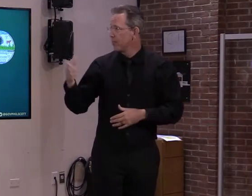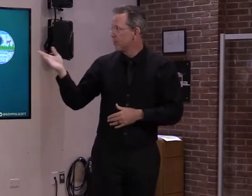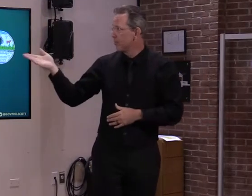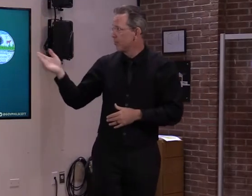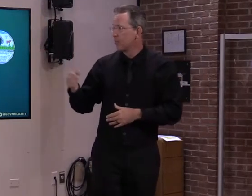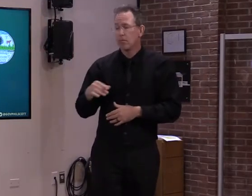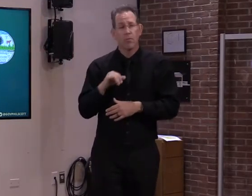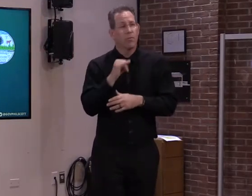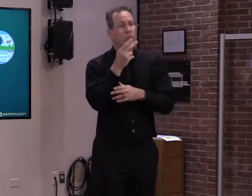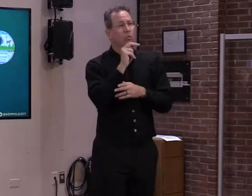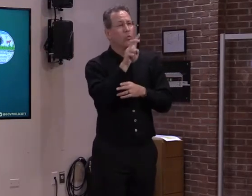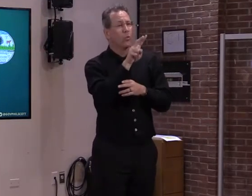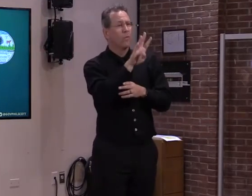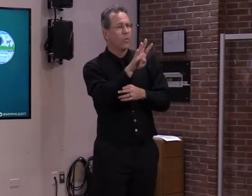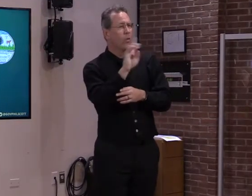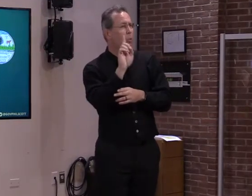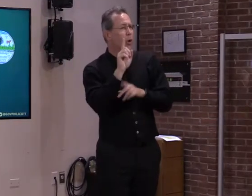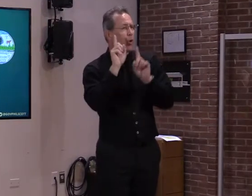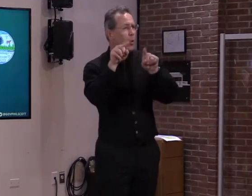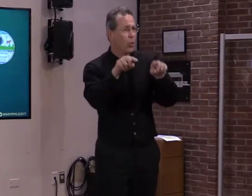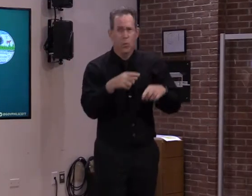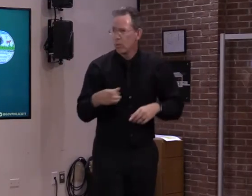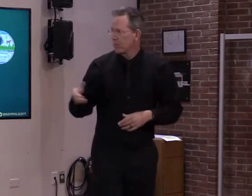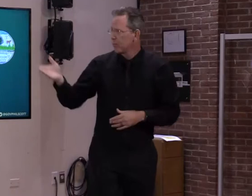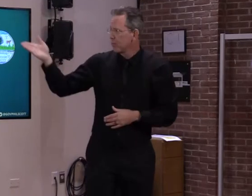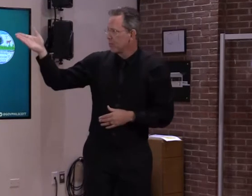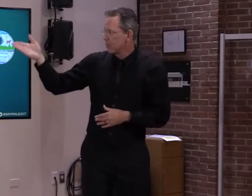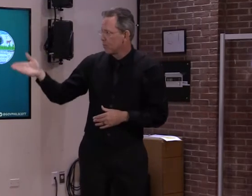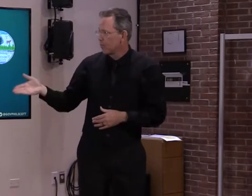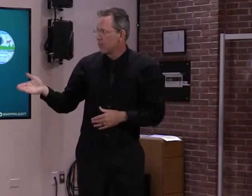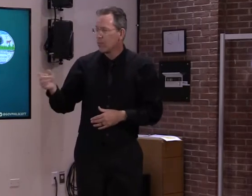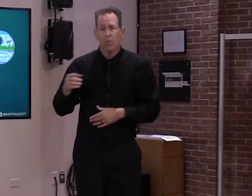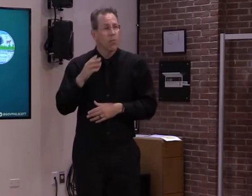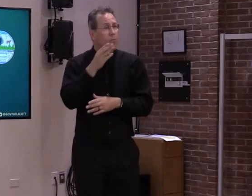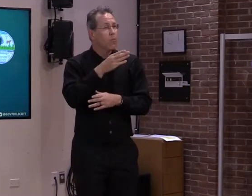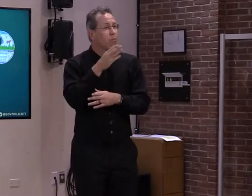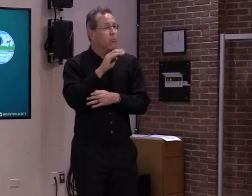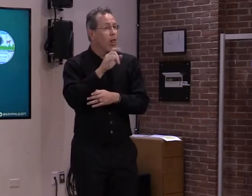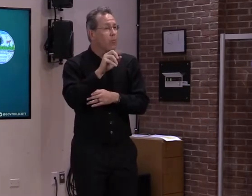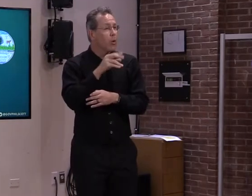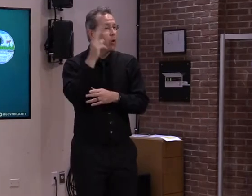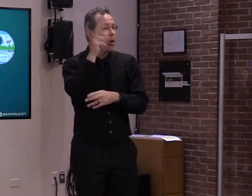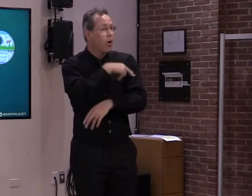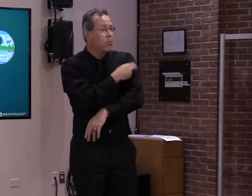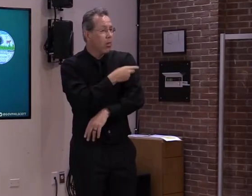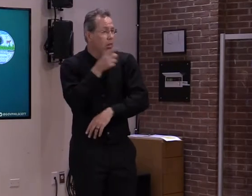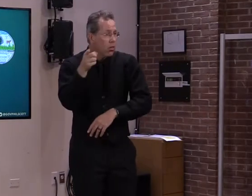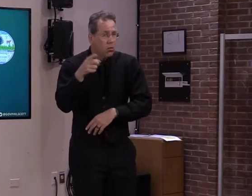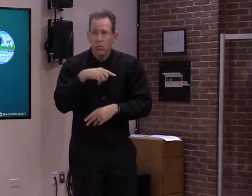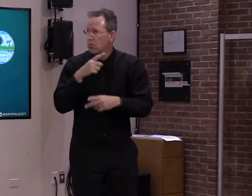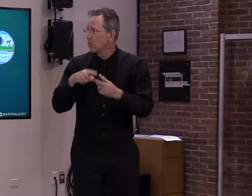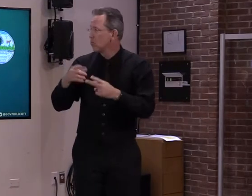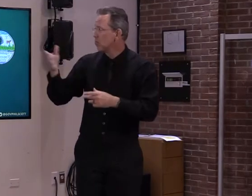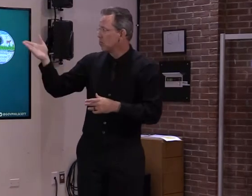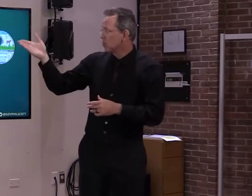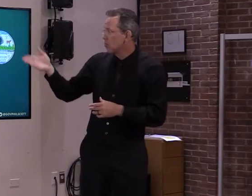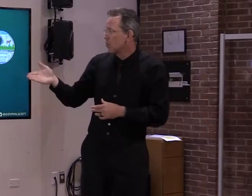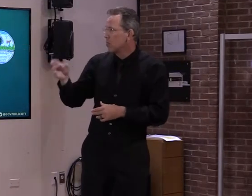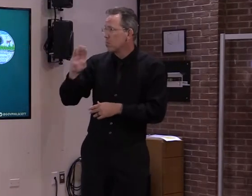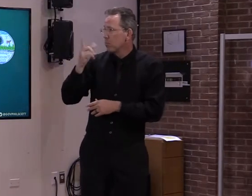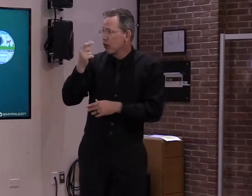Community Health Centers of Burlington, Northeastern Vermont Regional Medical Regional Hospital,